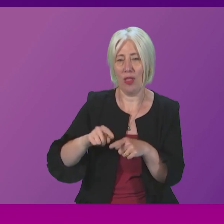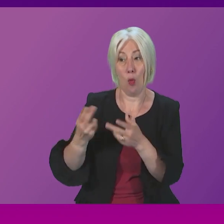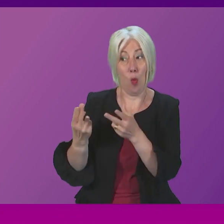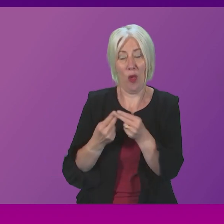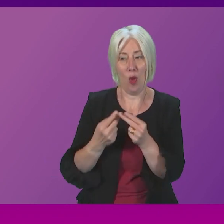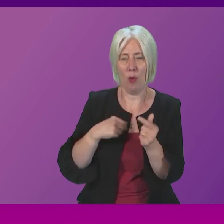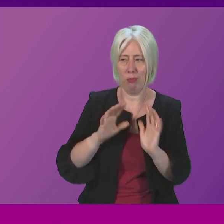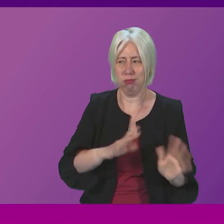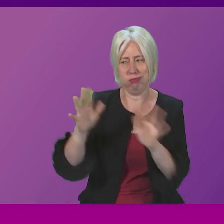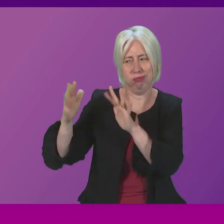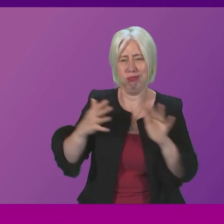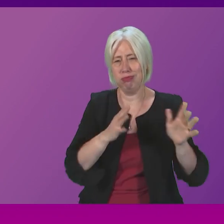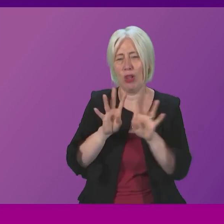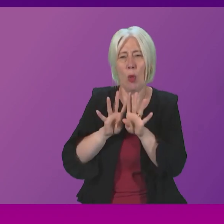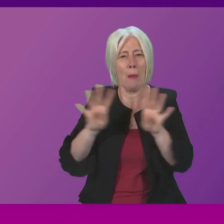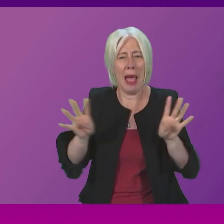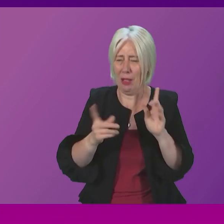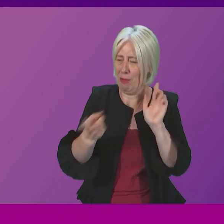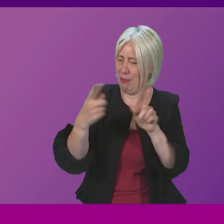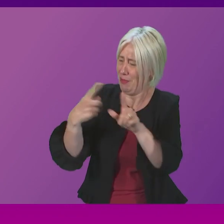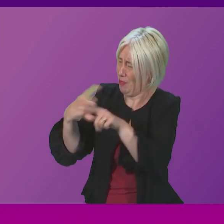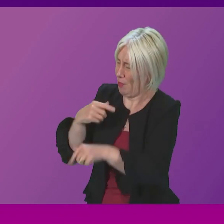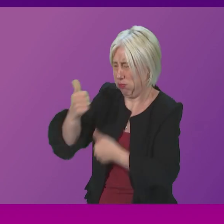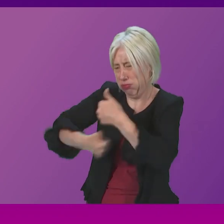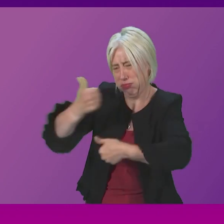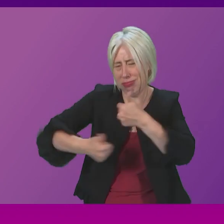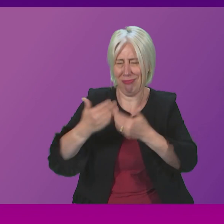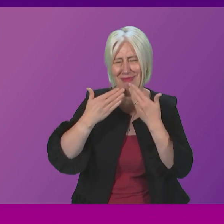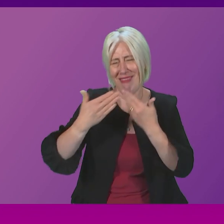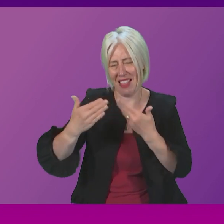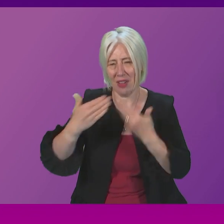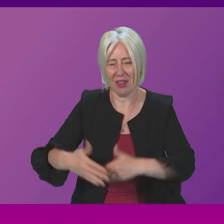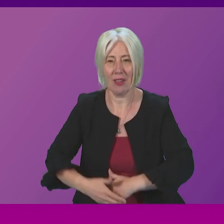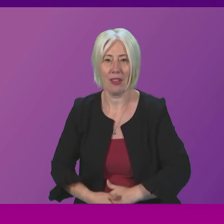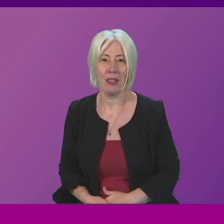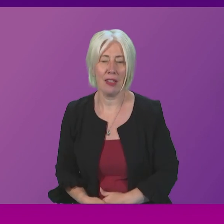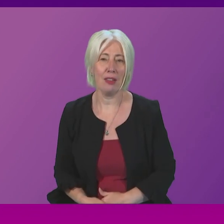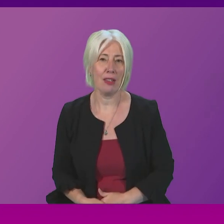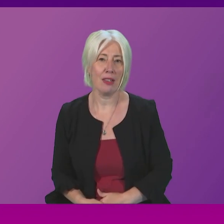thank the fabulous panel who have answered so well. Thank you very much indeed.